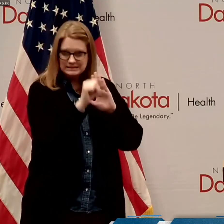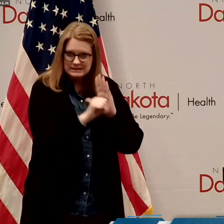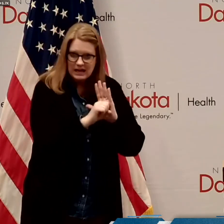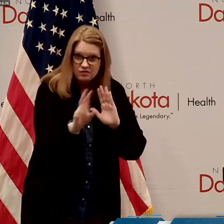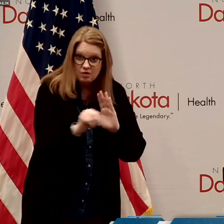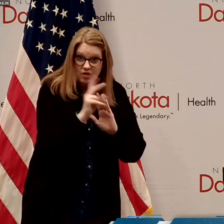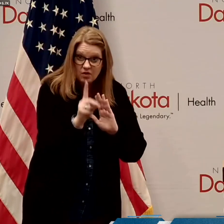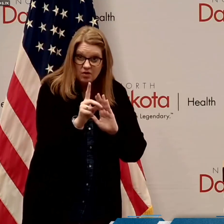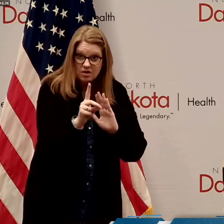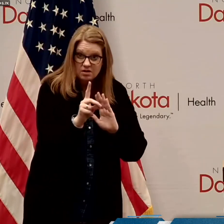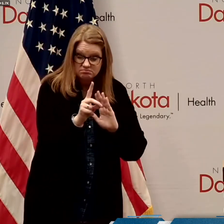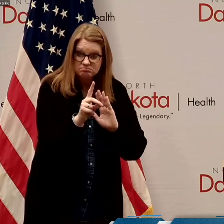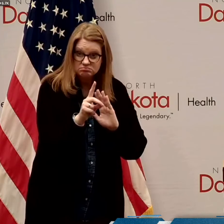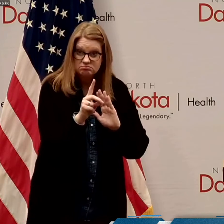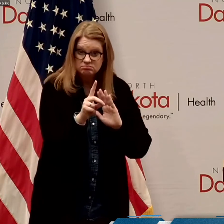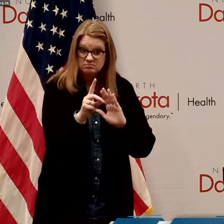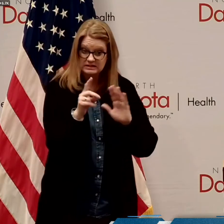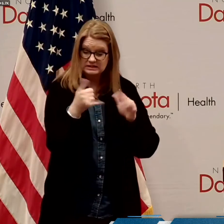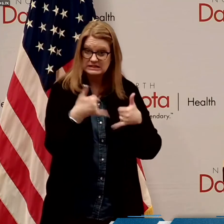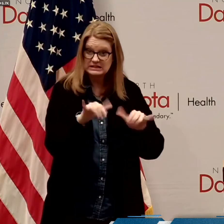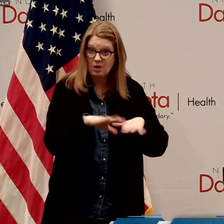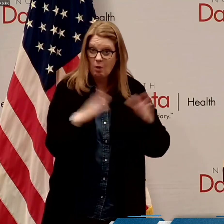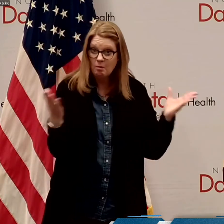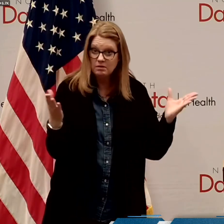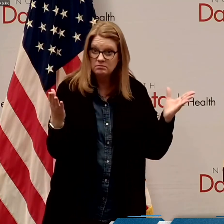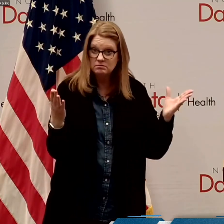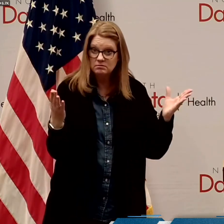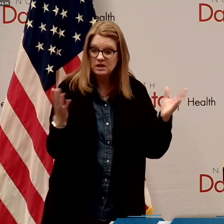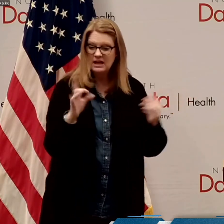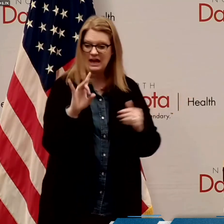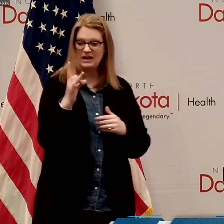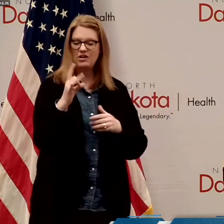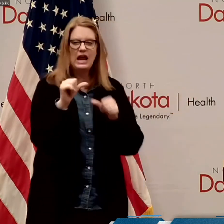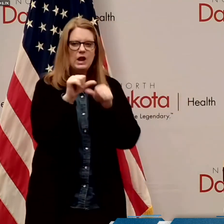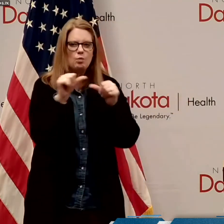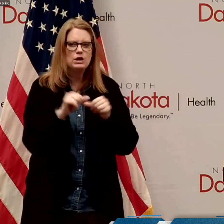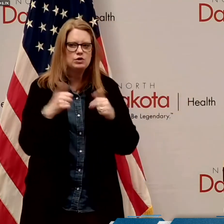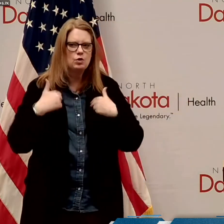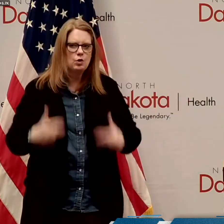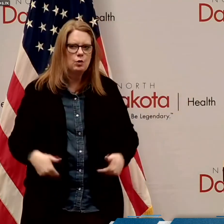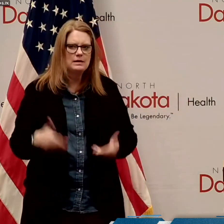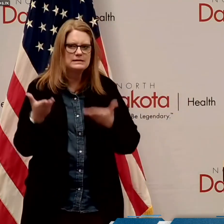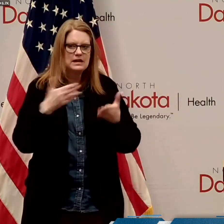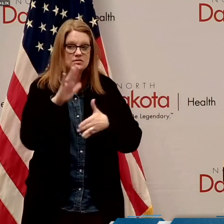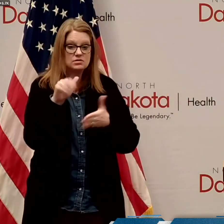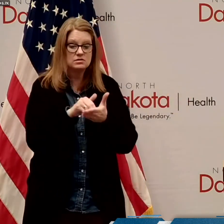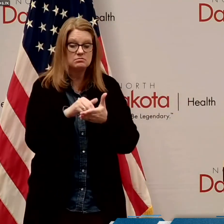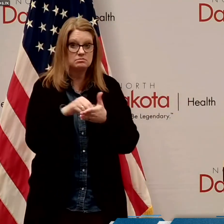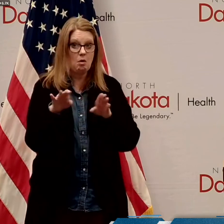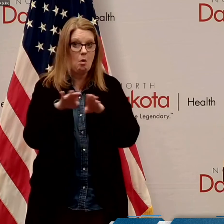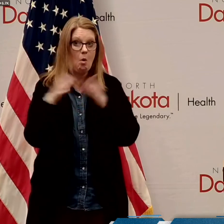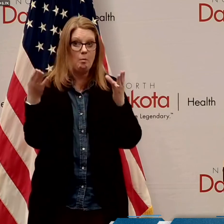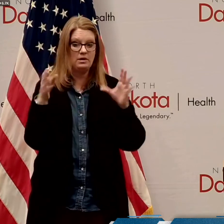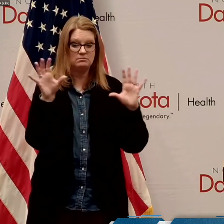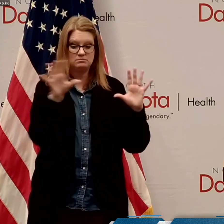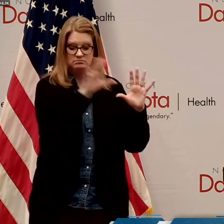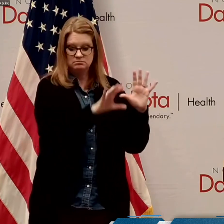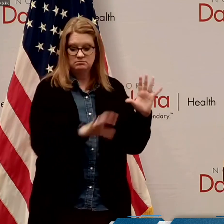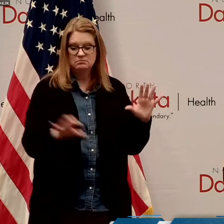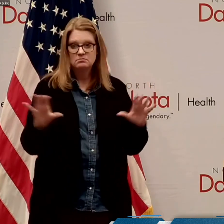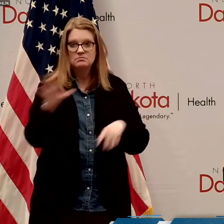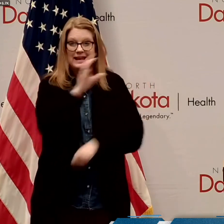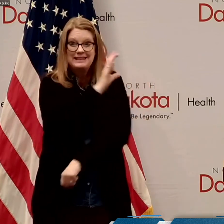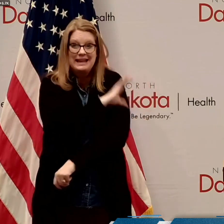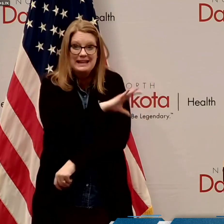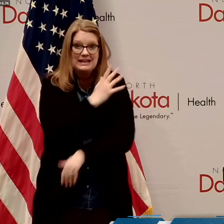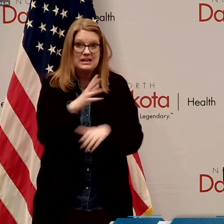Dakota has continued to remain open, and our 8 regional human service centers are all open, and the satellite clinics are all open,